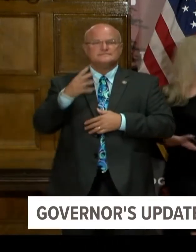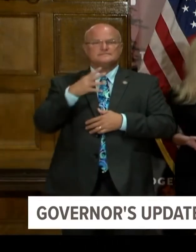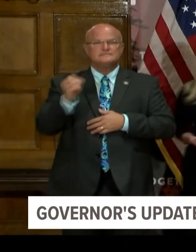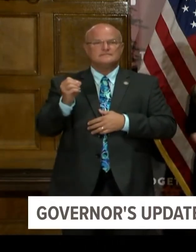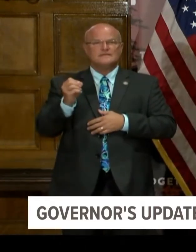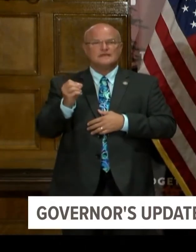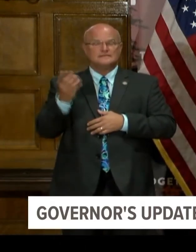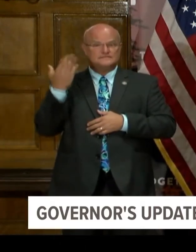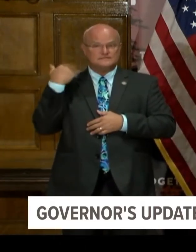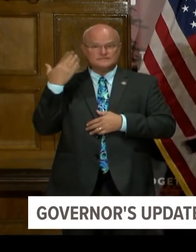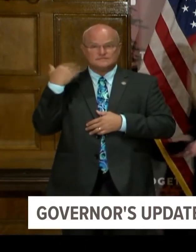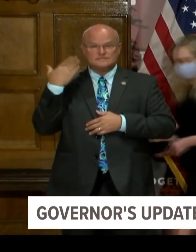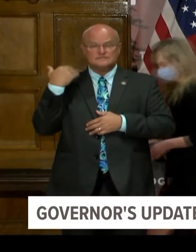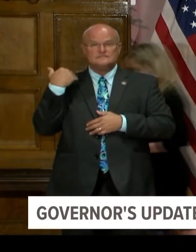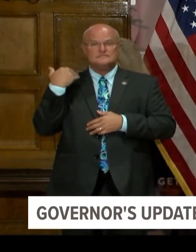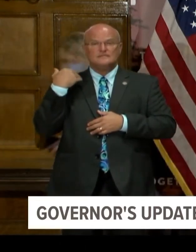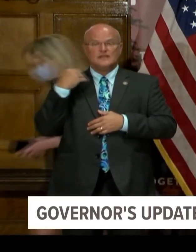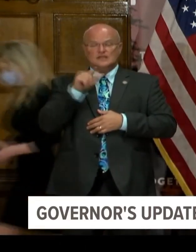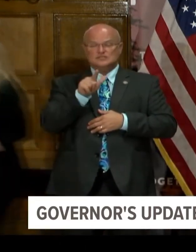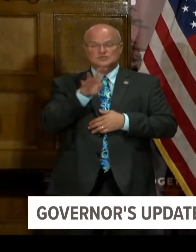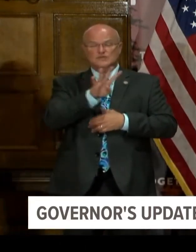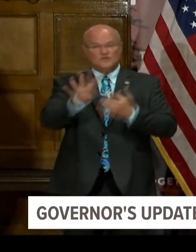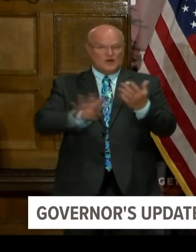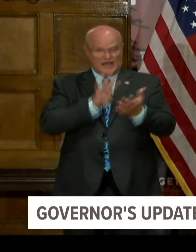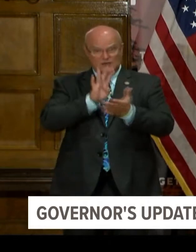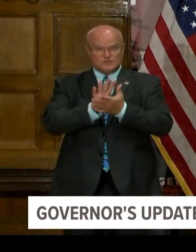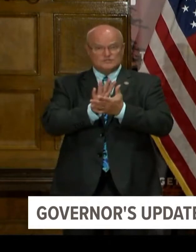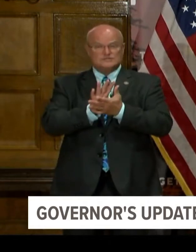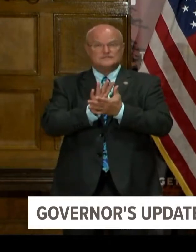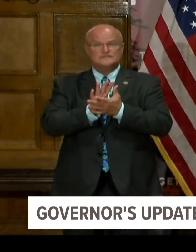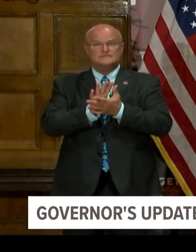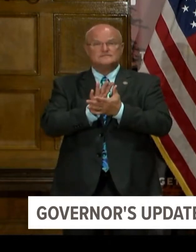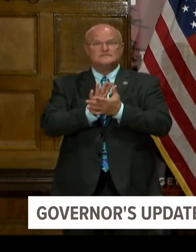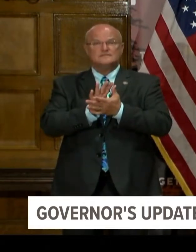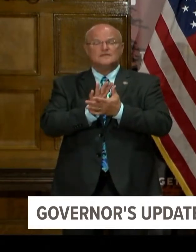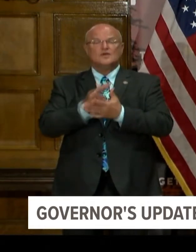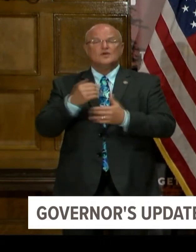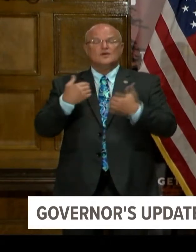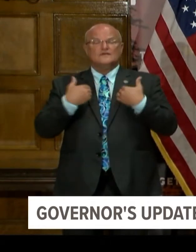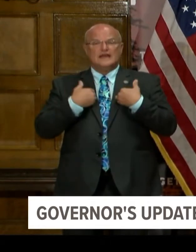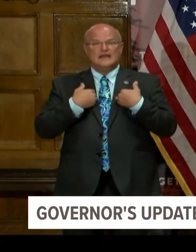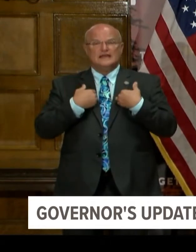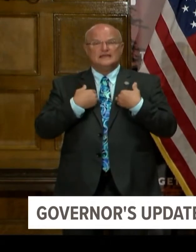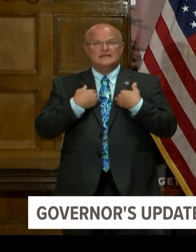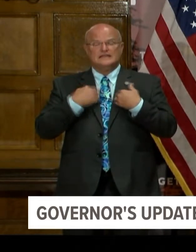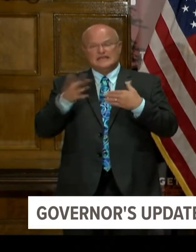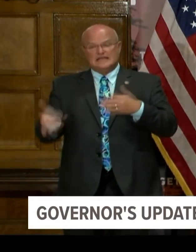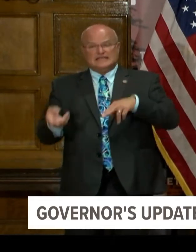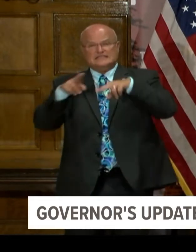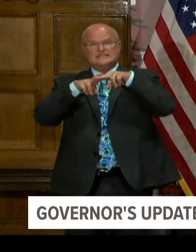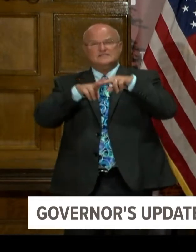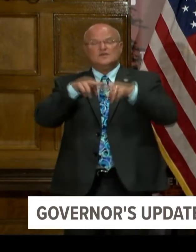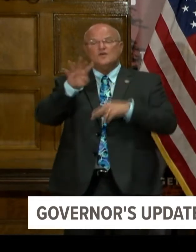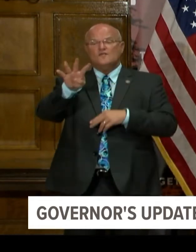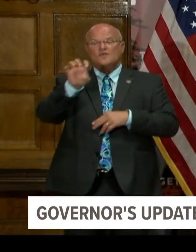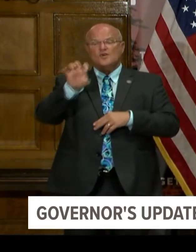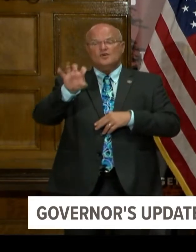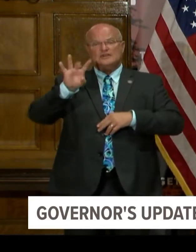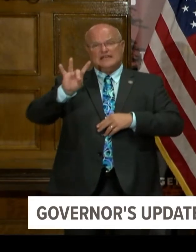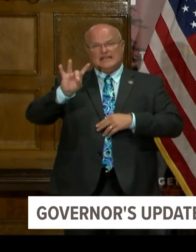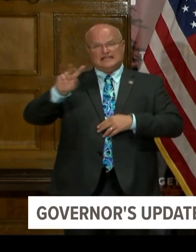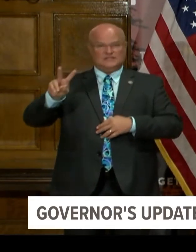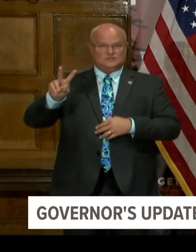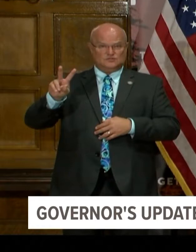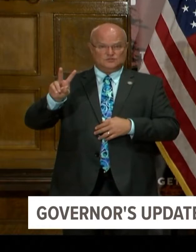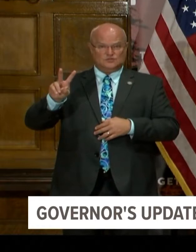And over the last 24 hours, we have had an additional 482